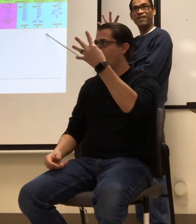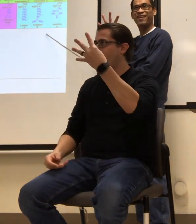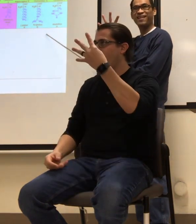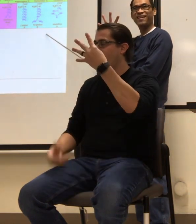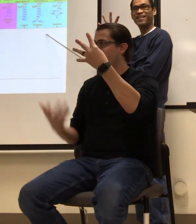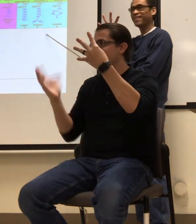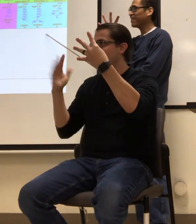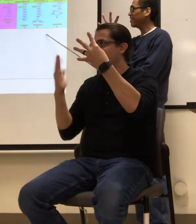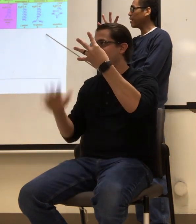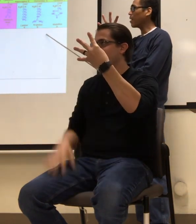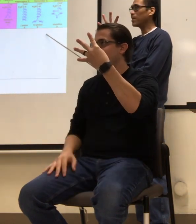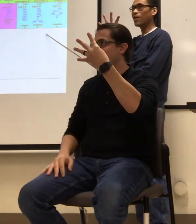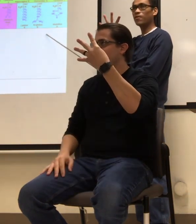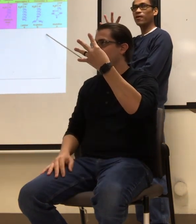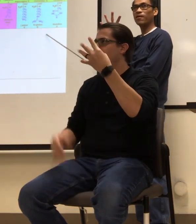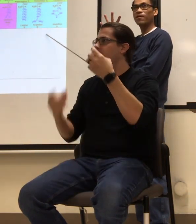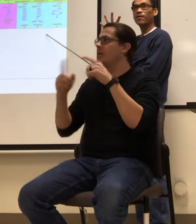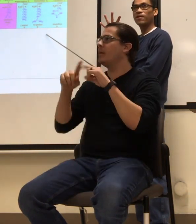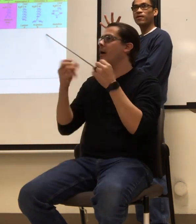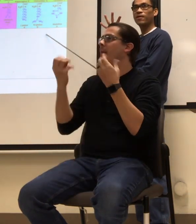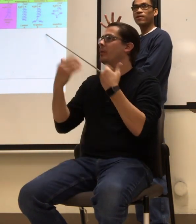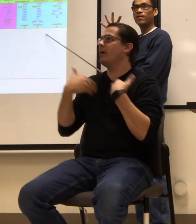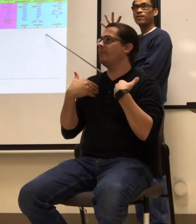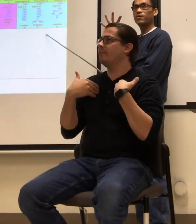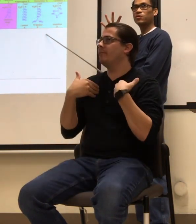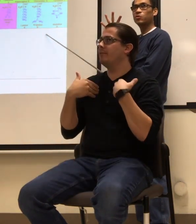4. But how many are there?